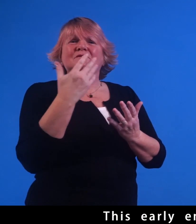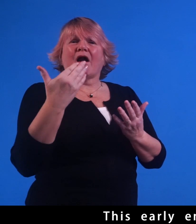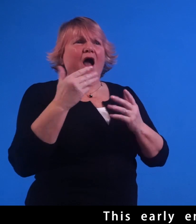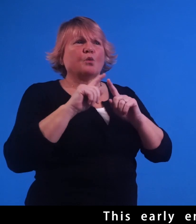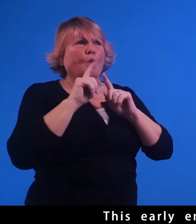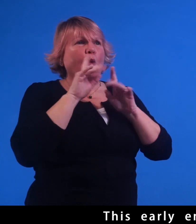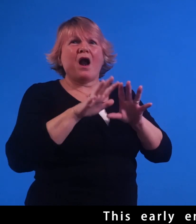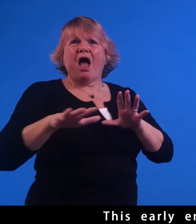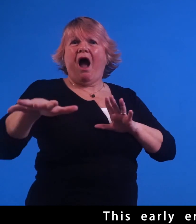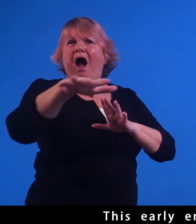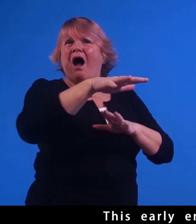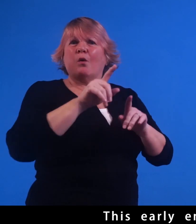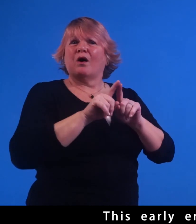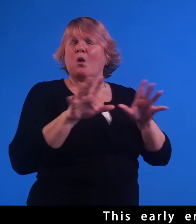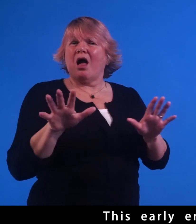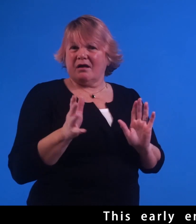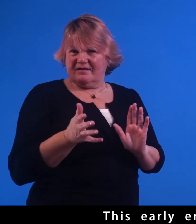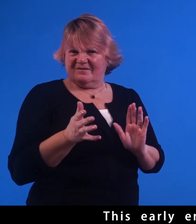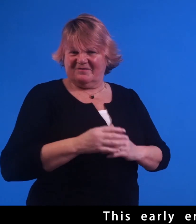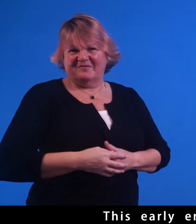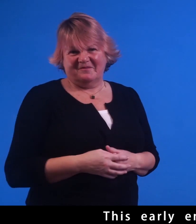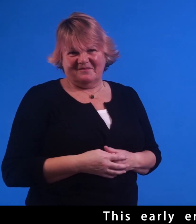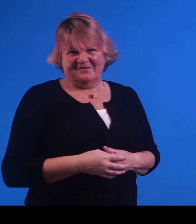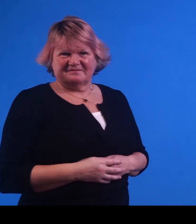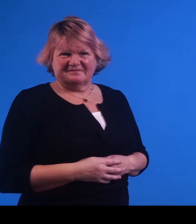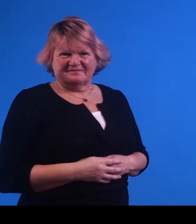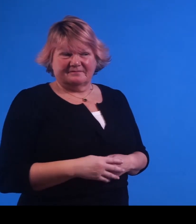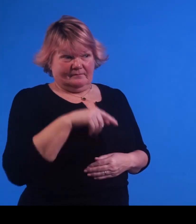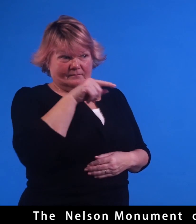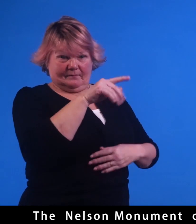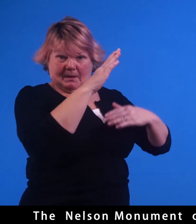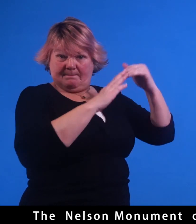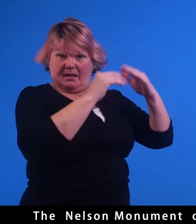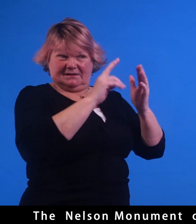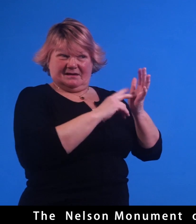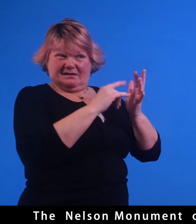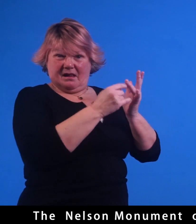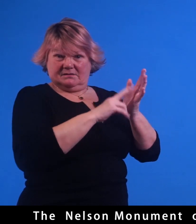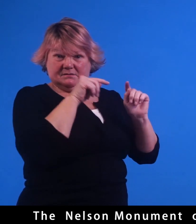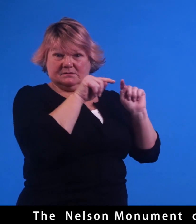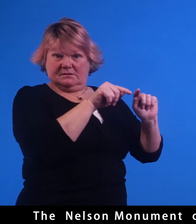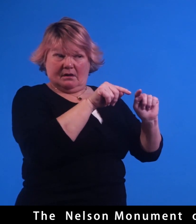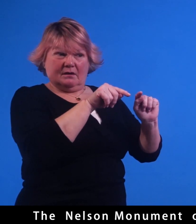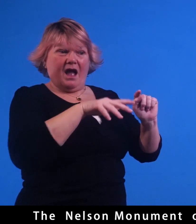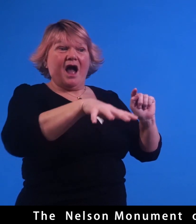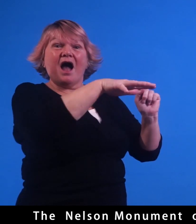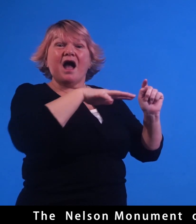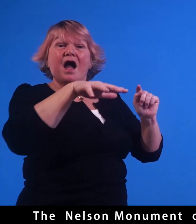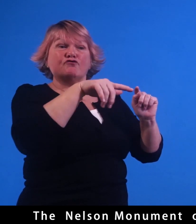1829. The Nelson Monument occupies an